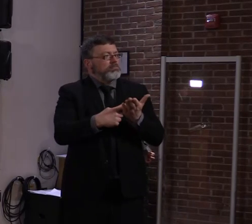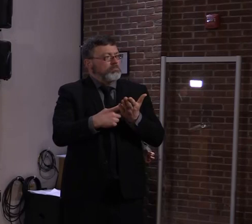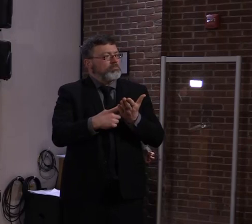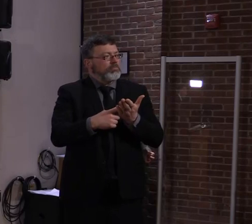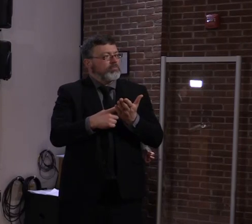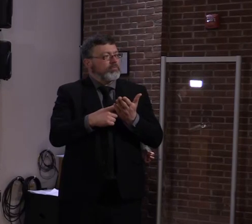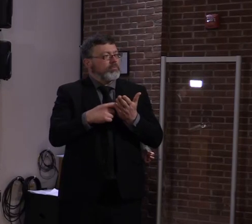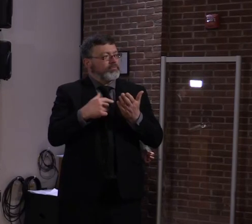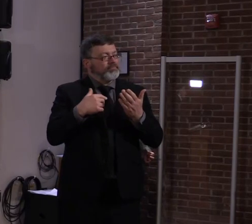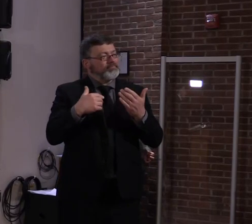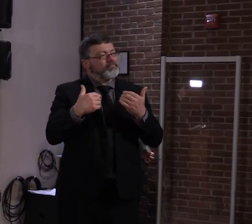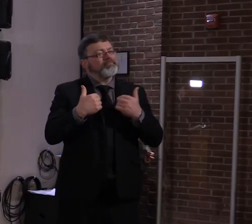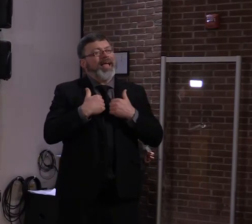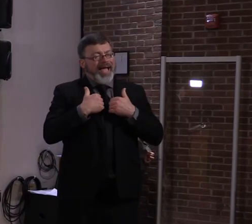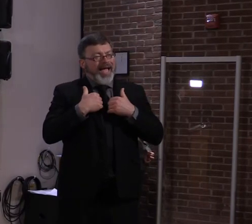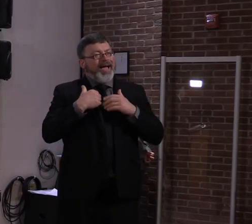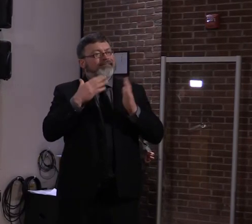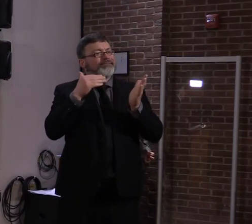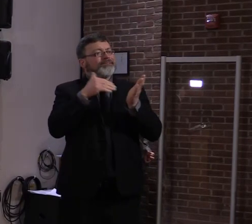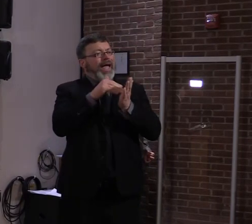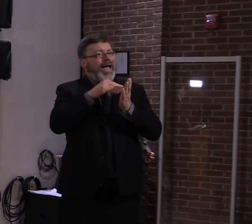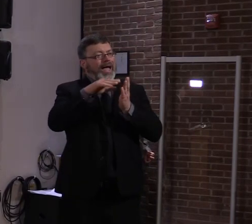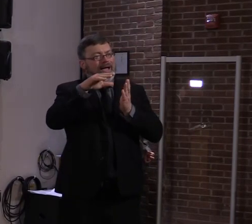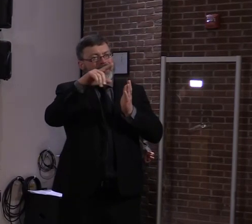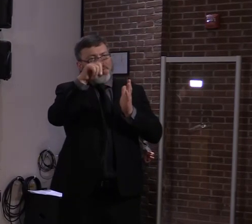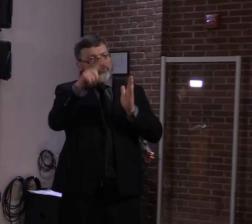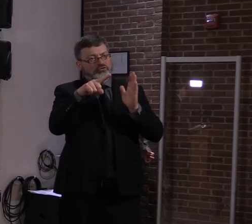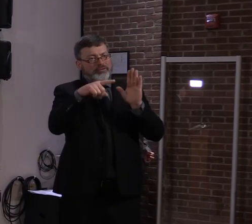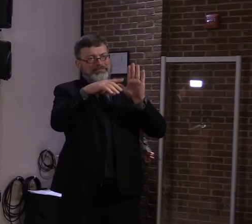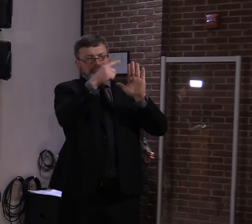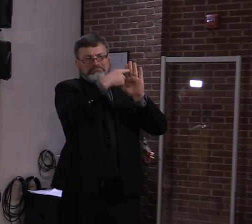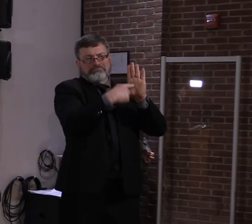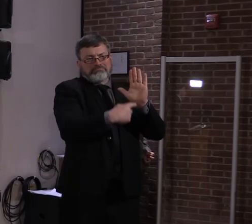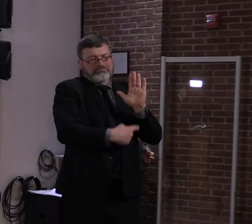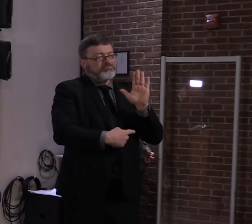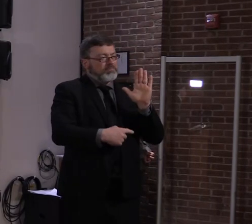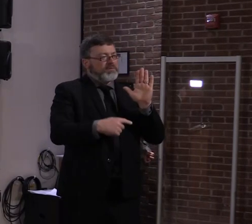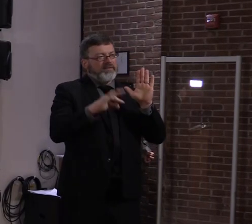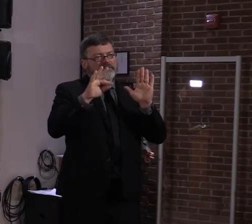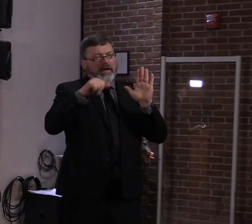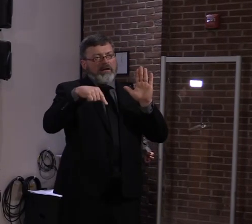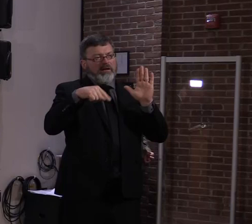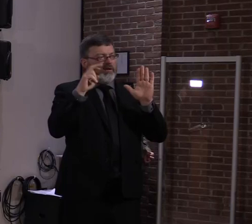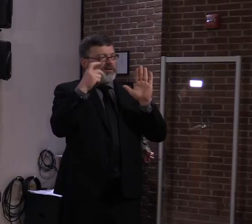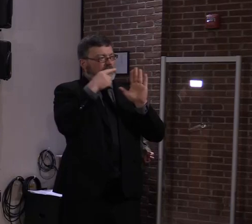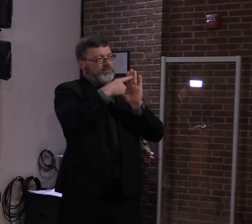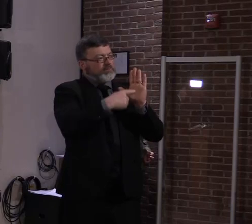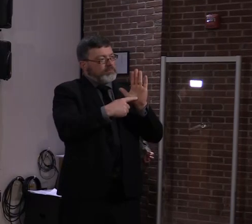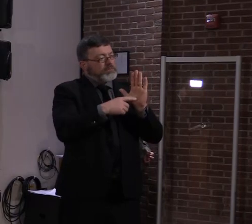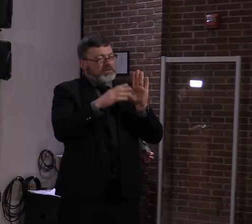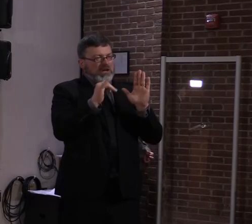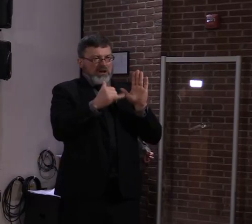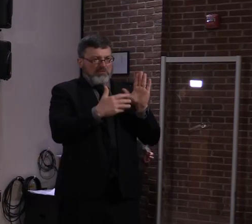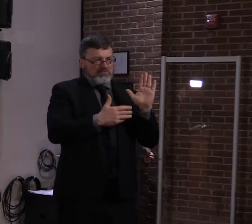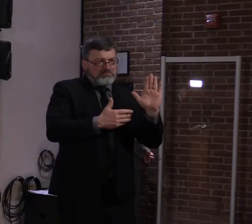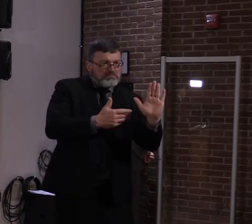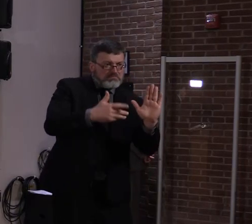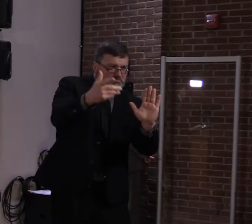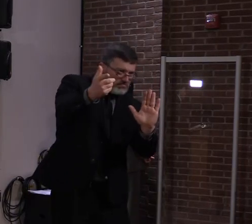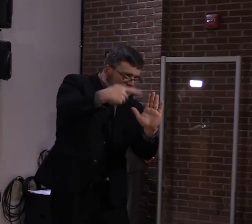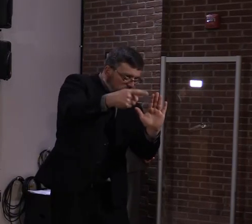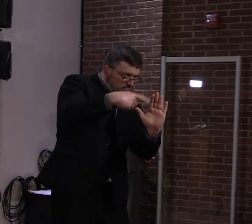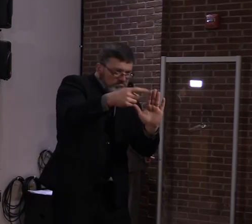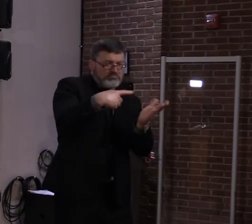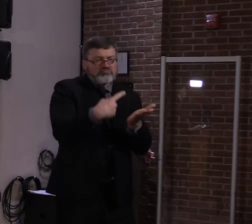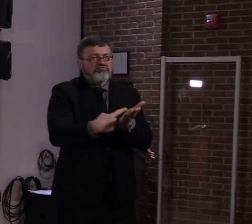on graduation so far, so we probably will produce a FAQ document on it. But so far, I think districts are finding it fairly easy to